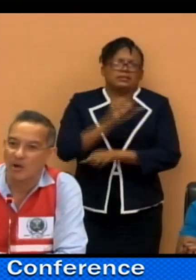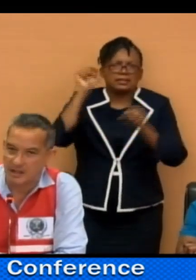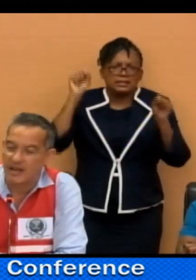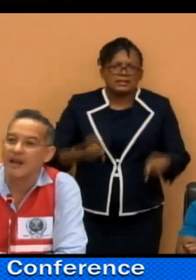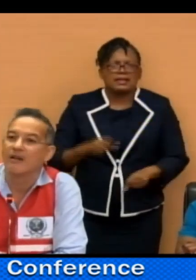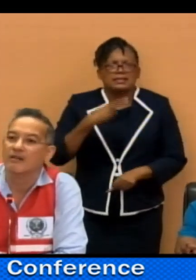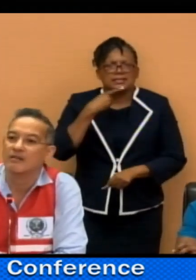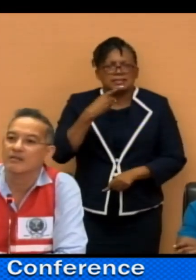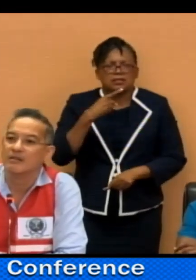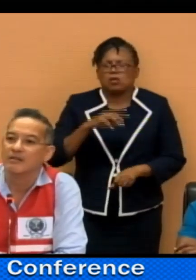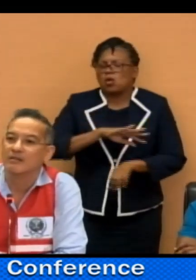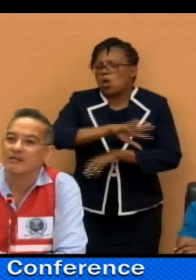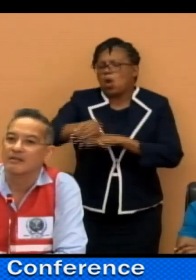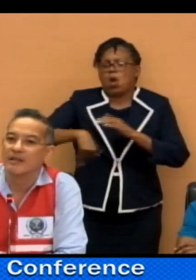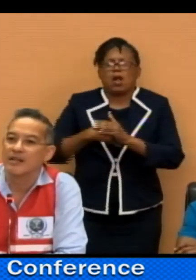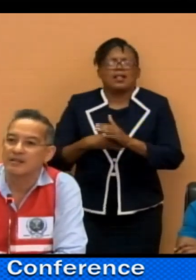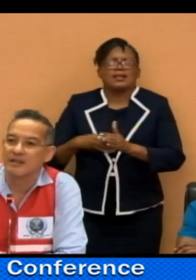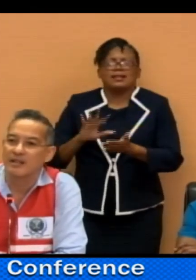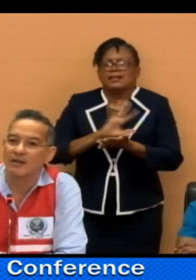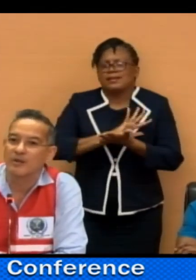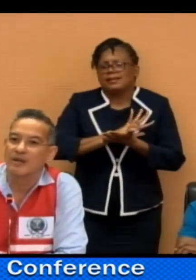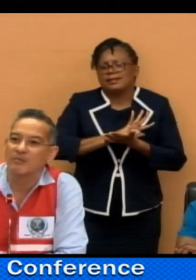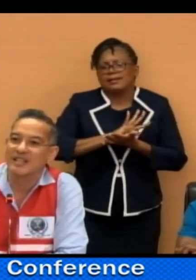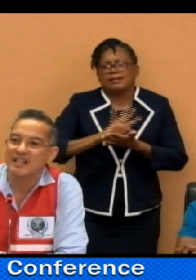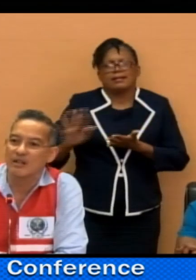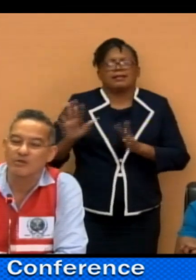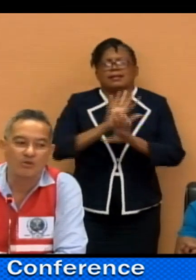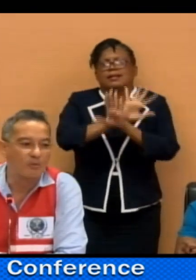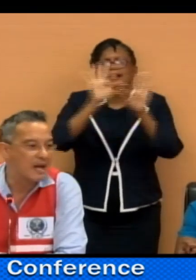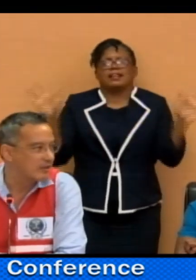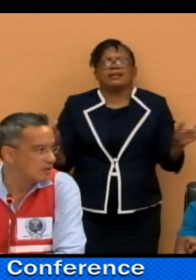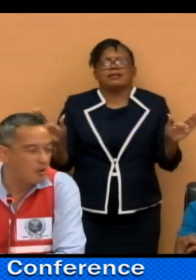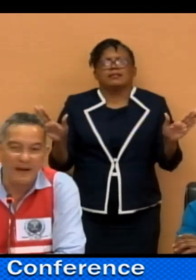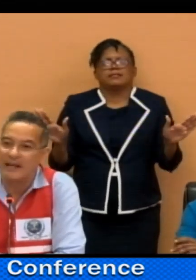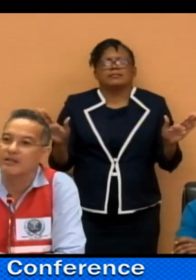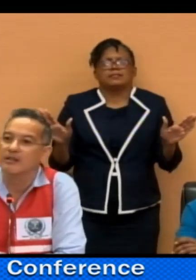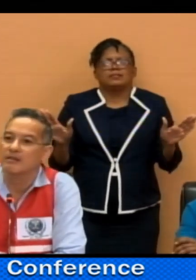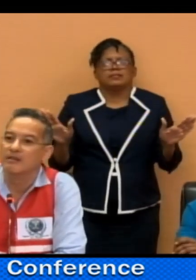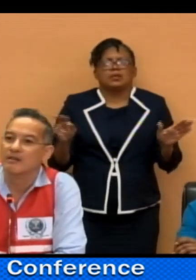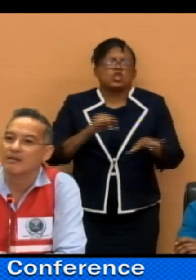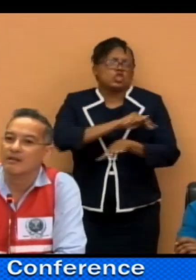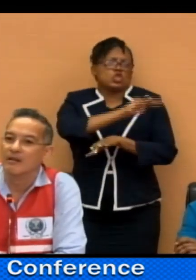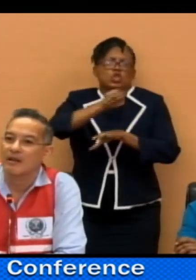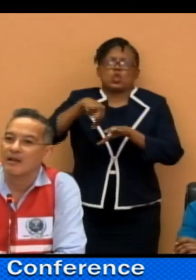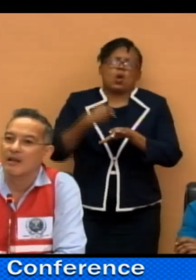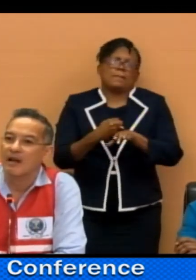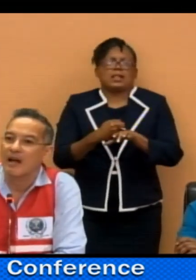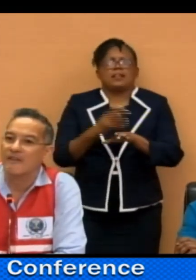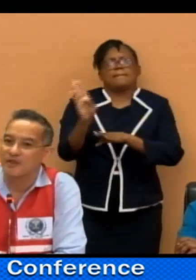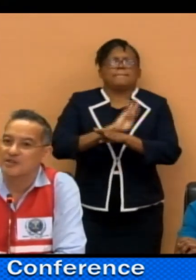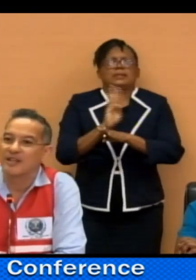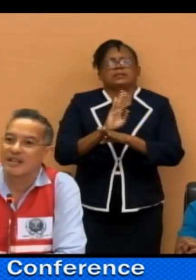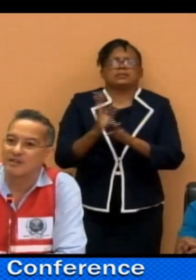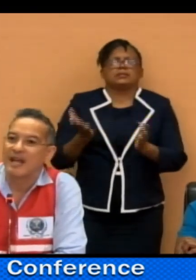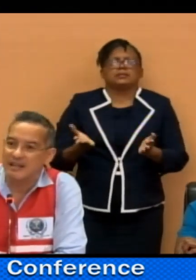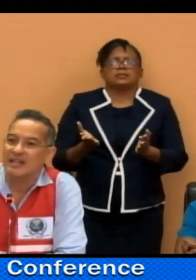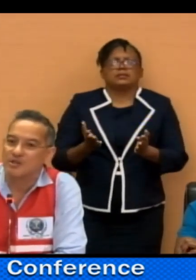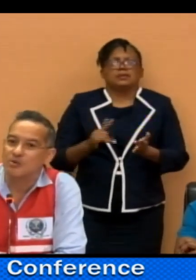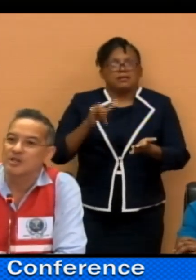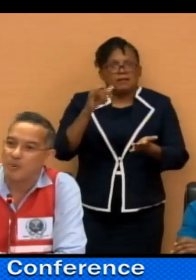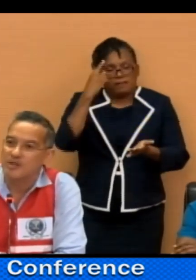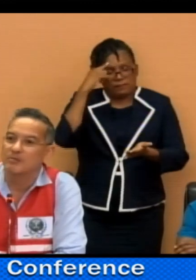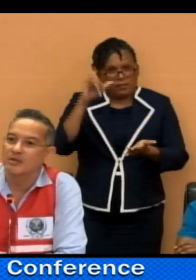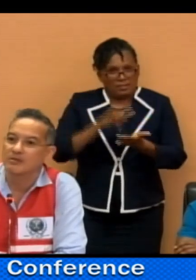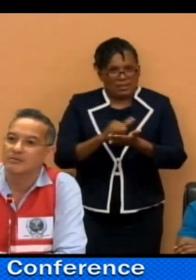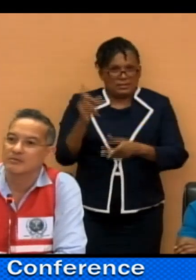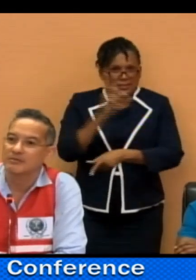are all clear. That is the day that we can begin to go back to normality. And for us to get to that day as soon